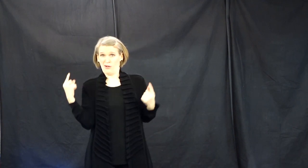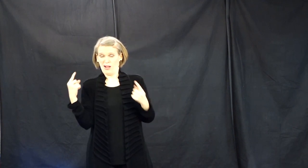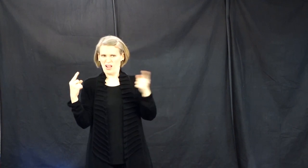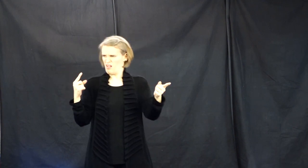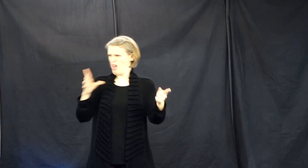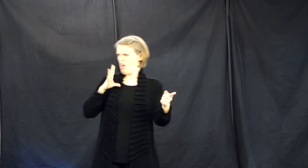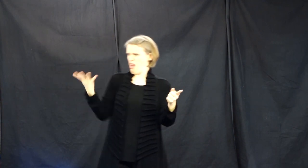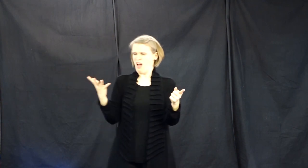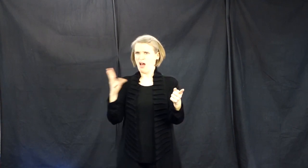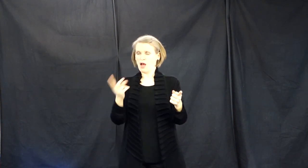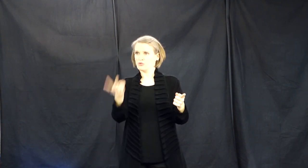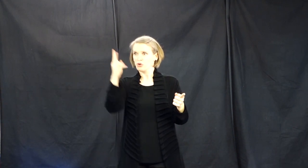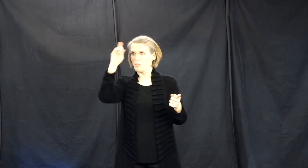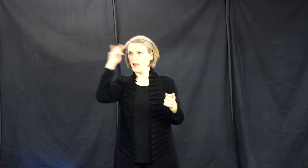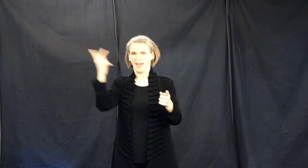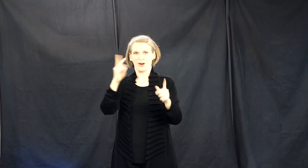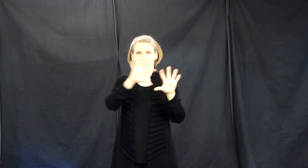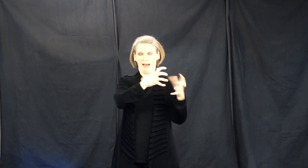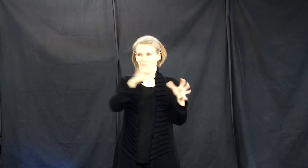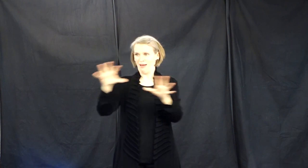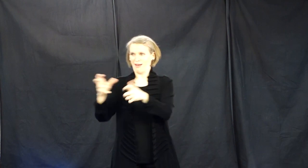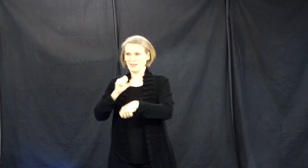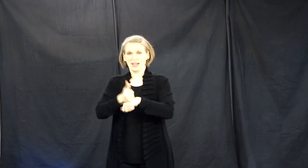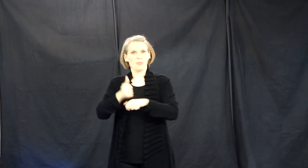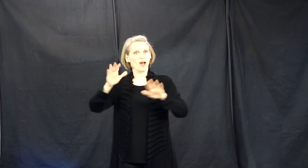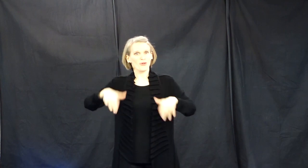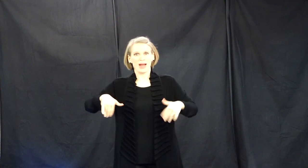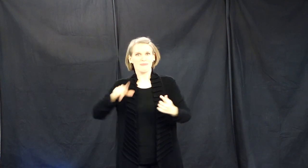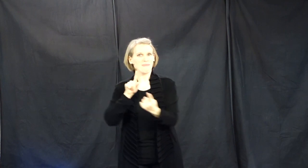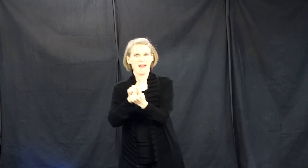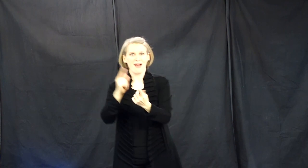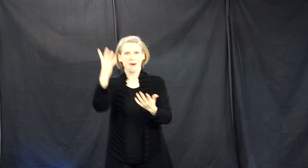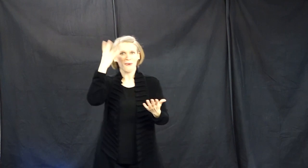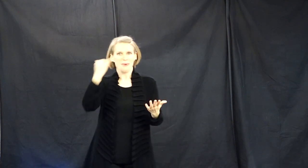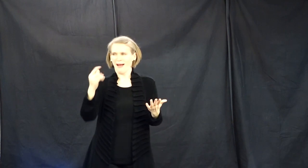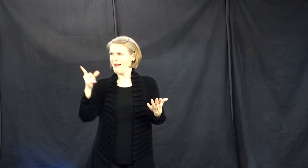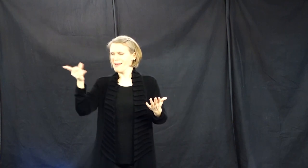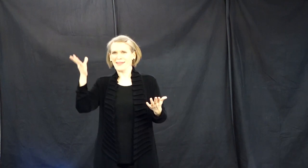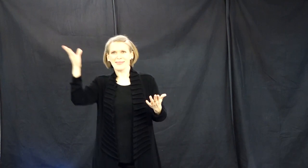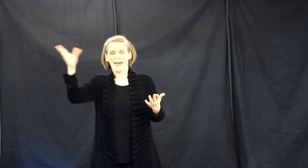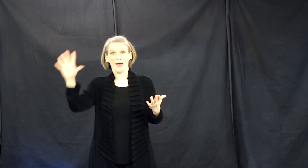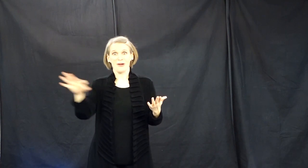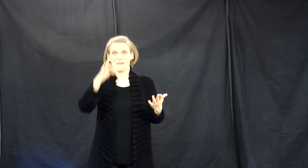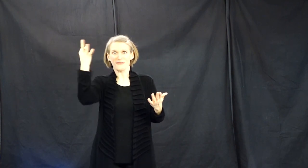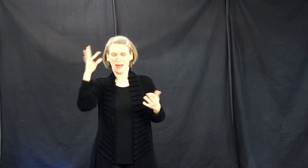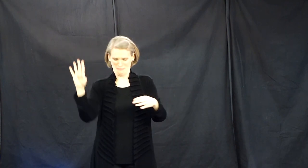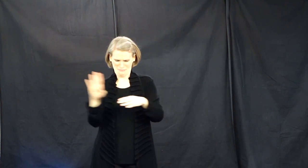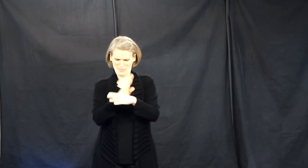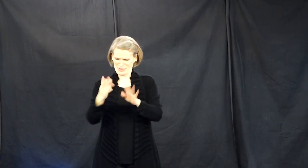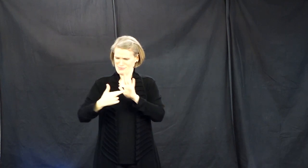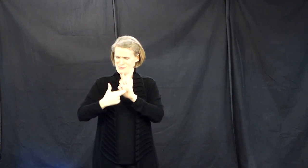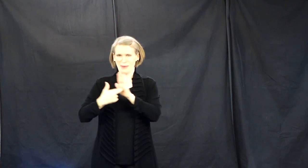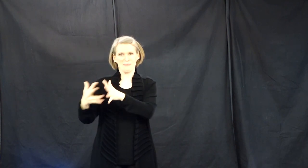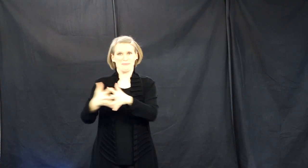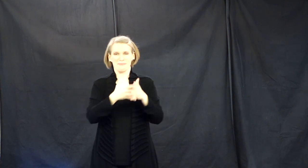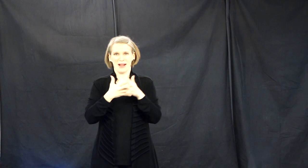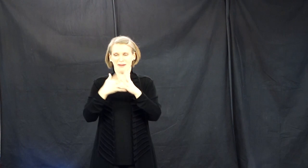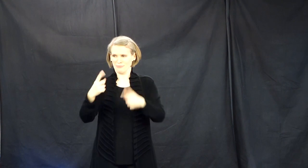a two-party system. You haven't met him yet, you haven't had the chance, cause he's been kicking ass as the ambassador to France. But someone's gotta